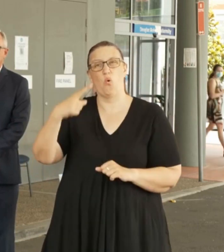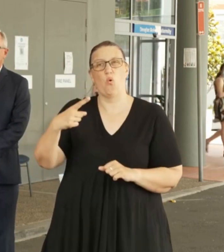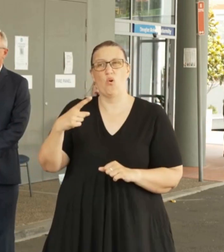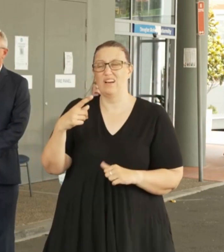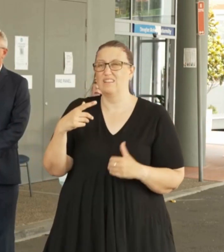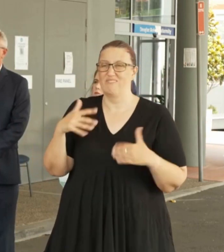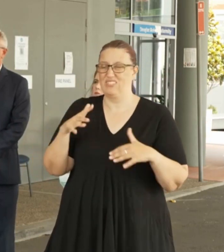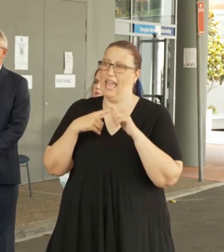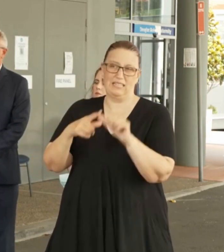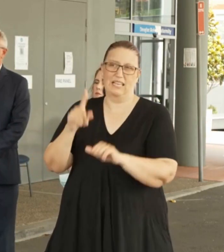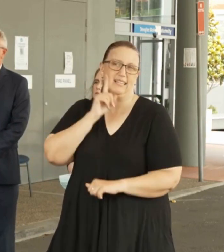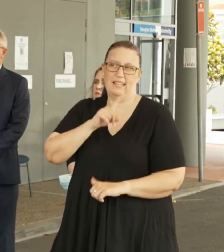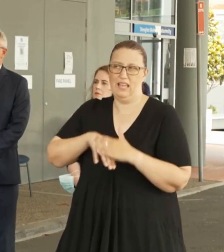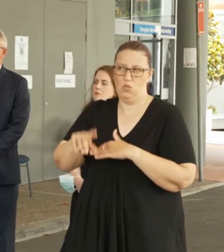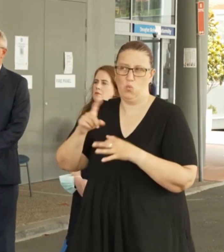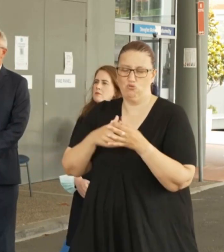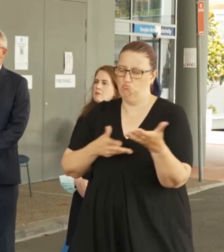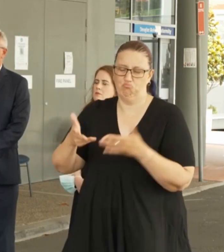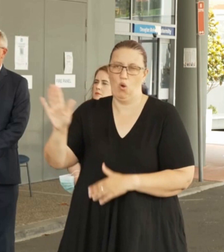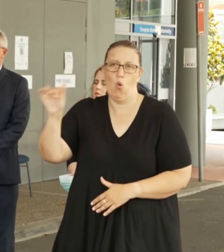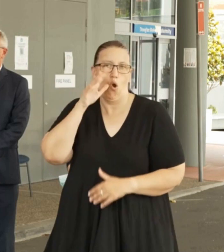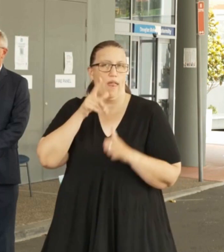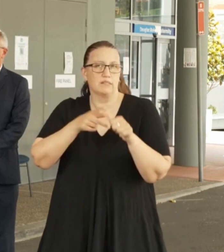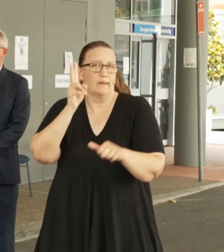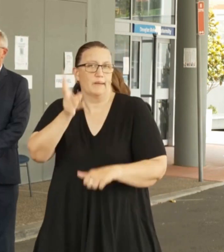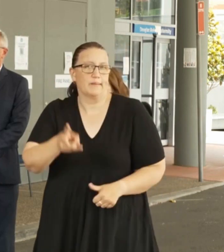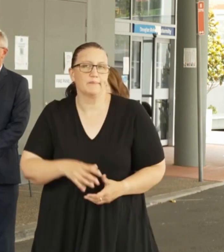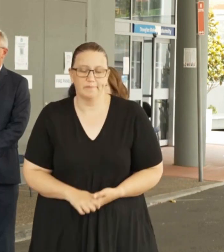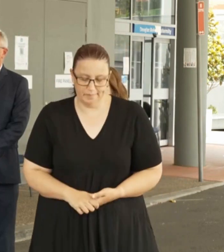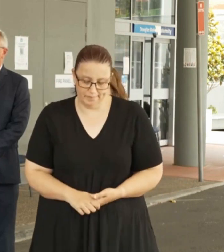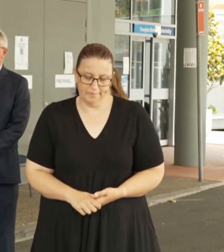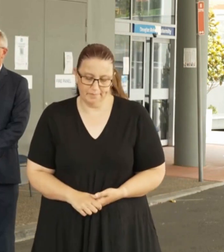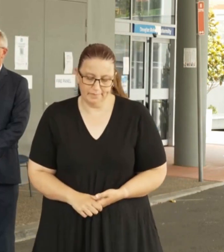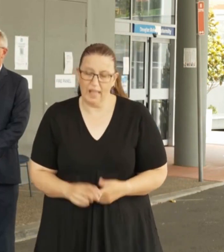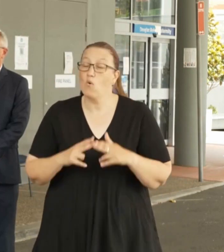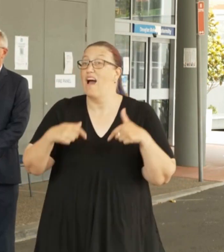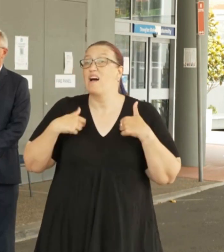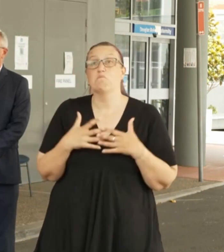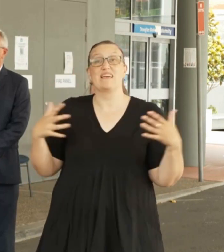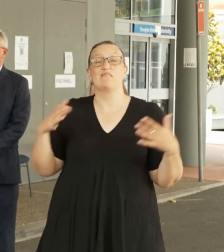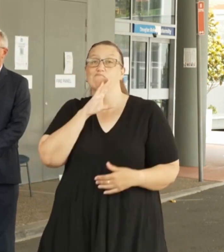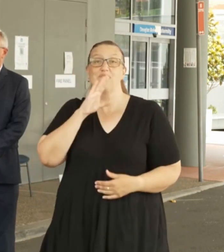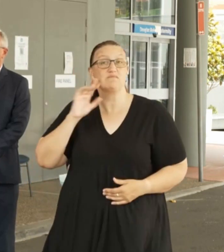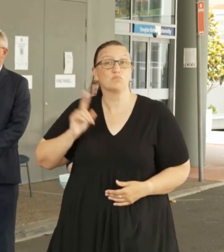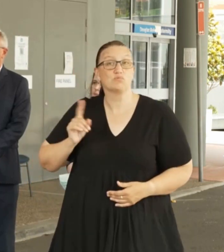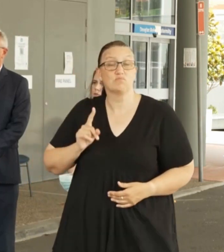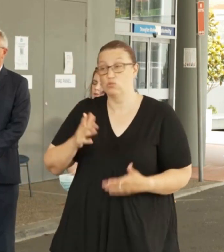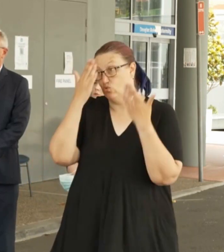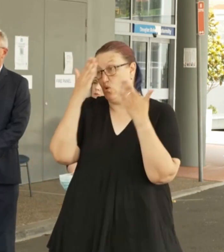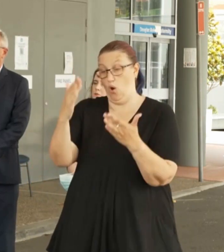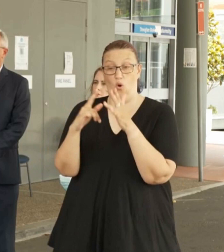yesterday in the media. With regard to concern, the big missing piece for us at the moment is the severity of this